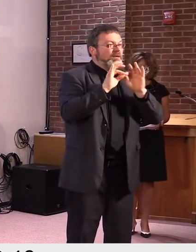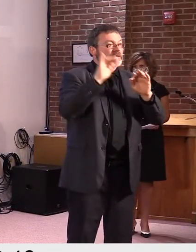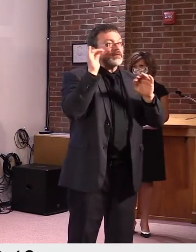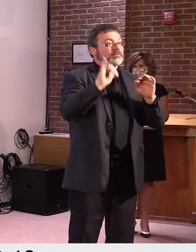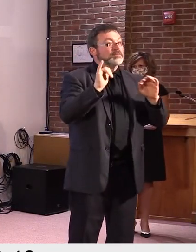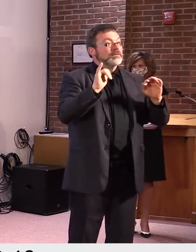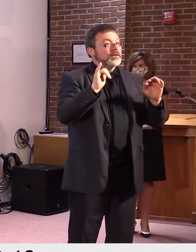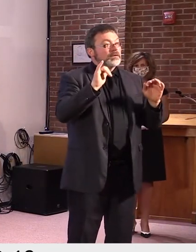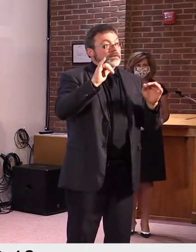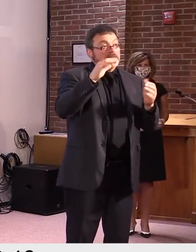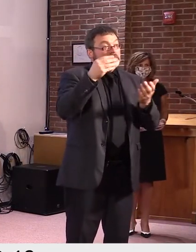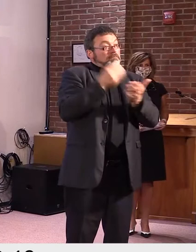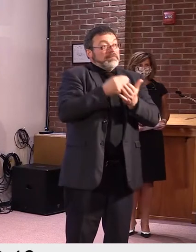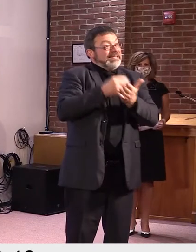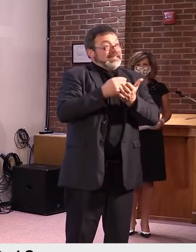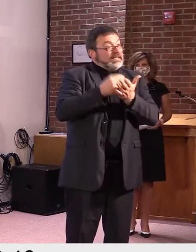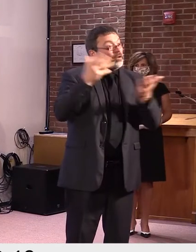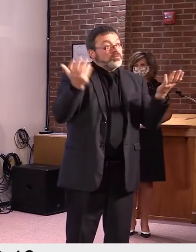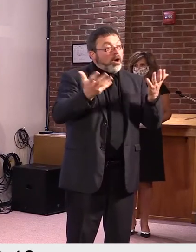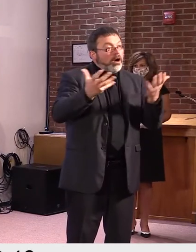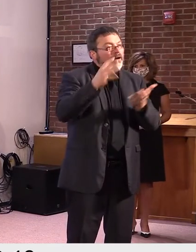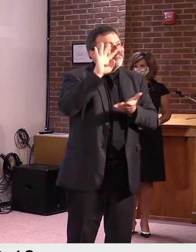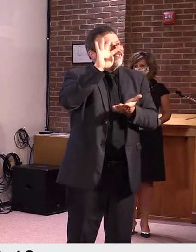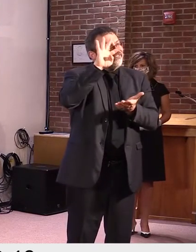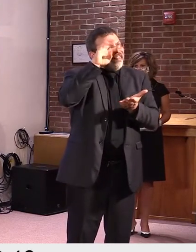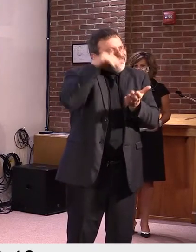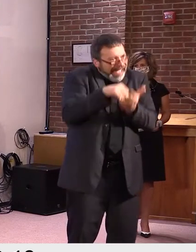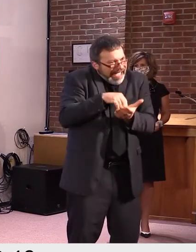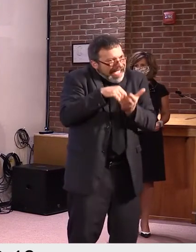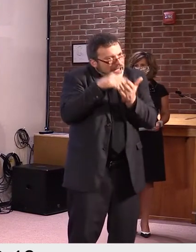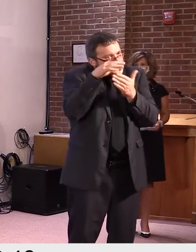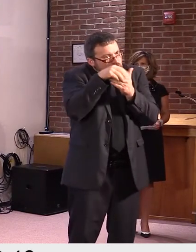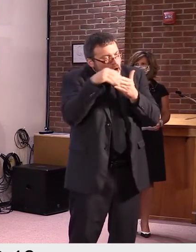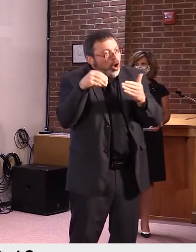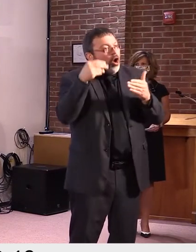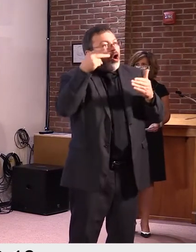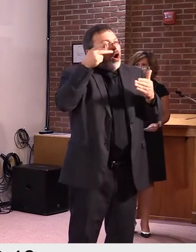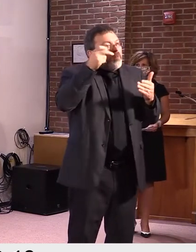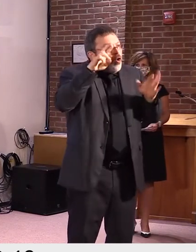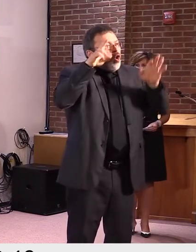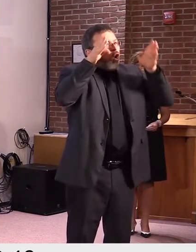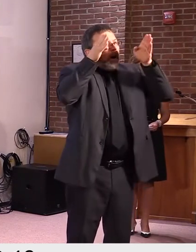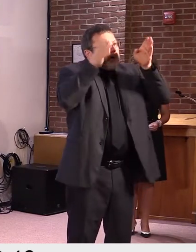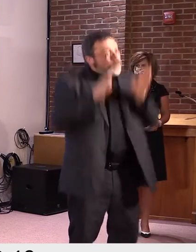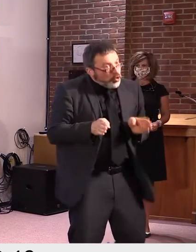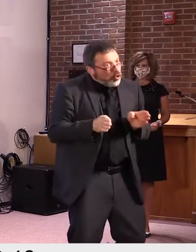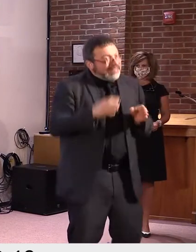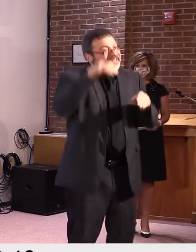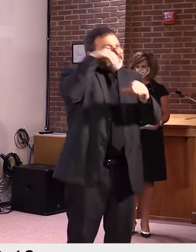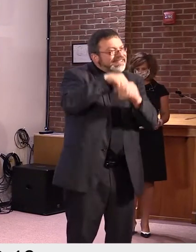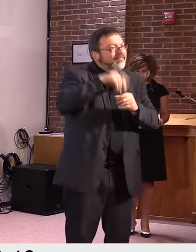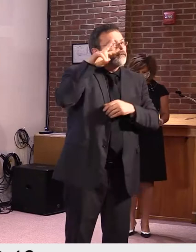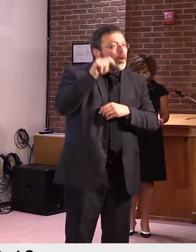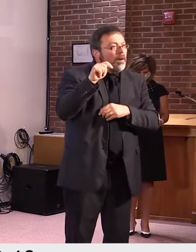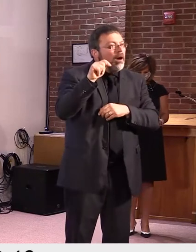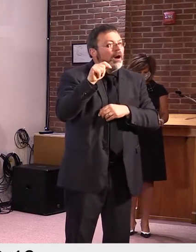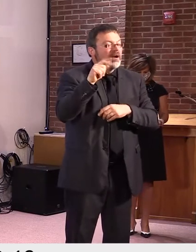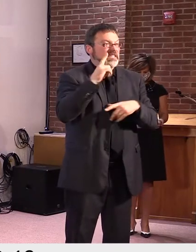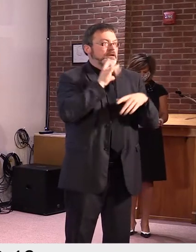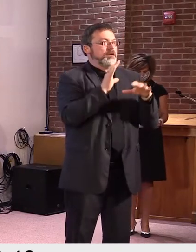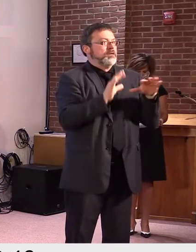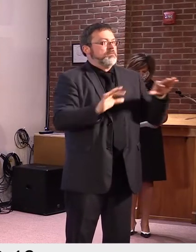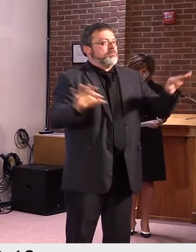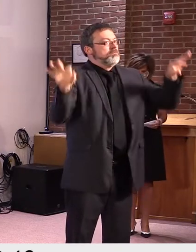money that comes back to Vermont. And with that, an overall aspect is about $2.5 billion comes back